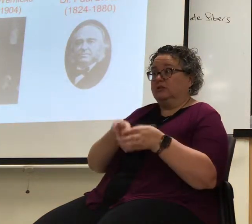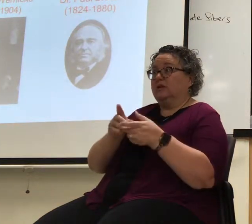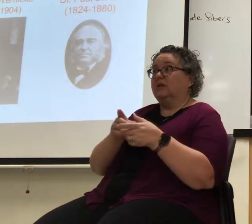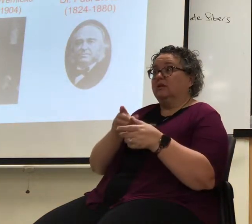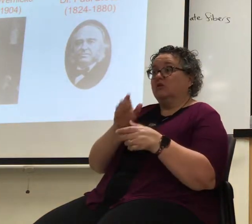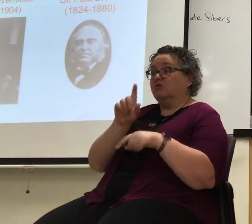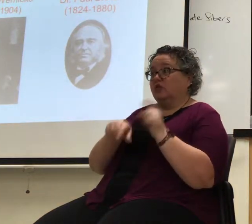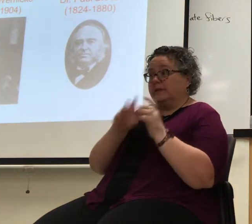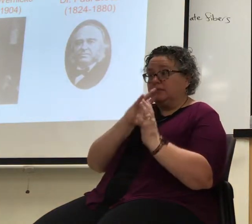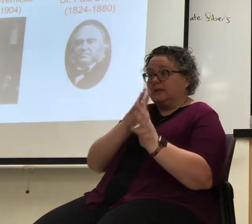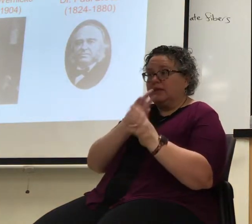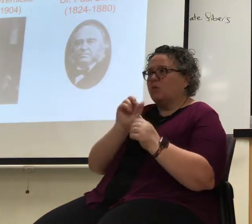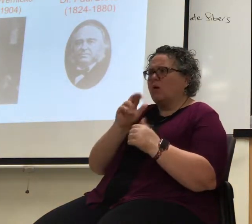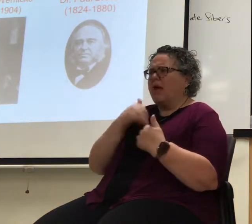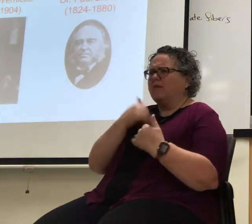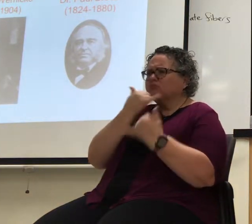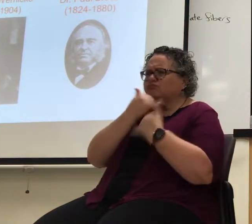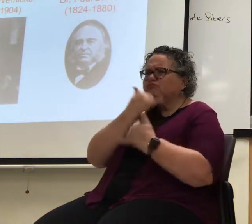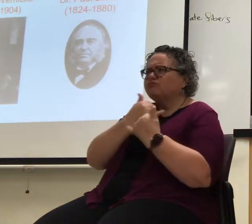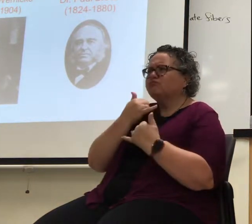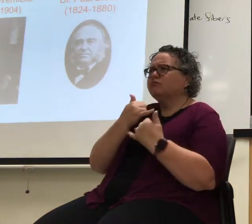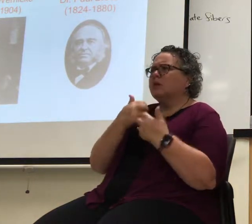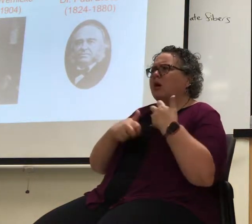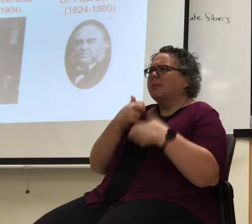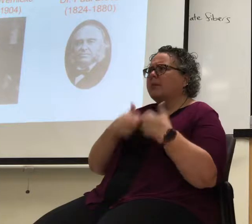you can begin to postulate